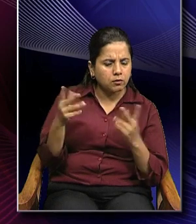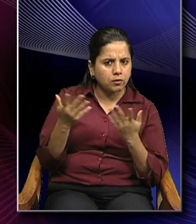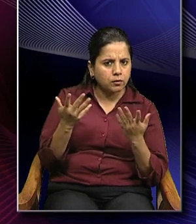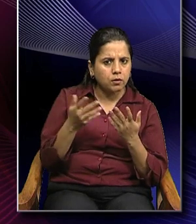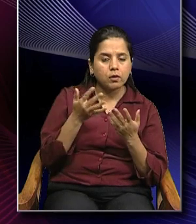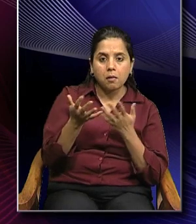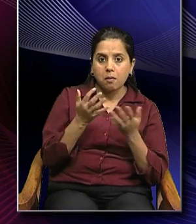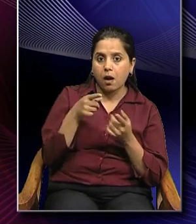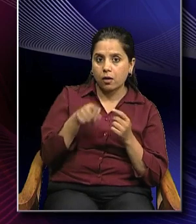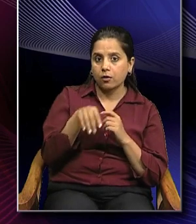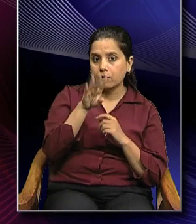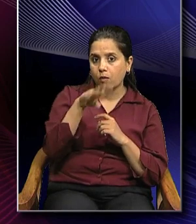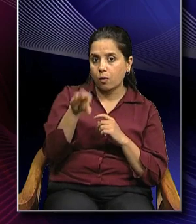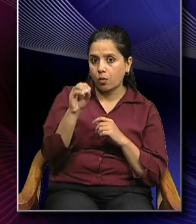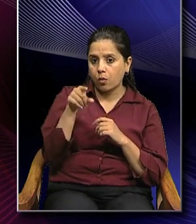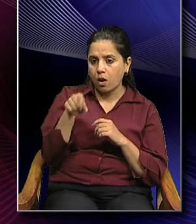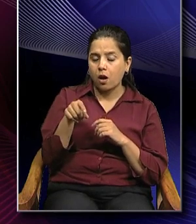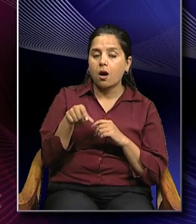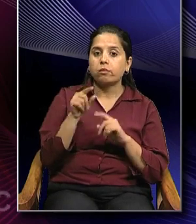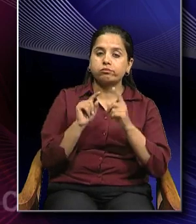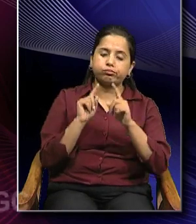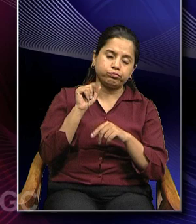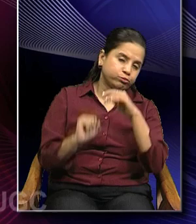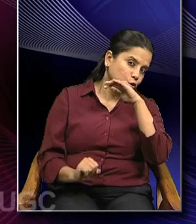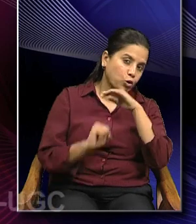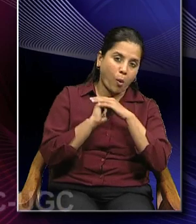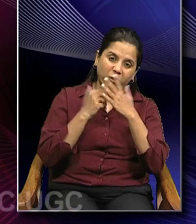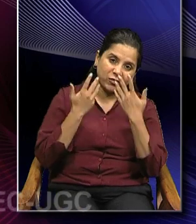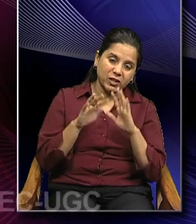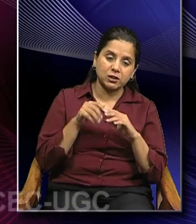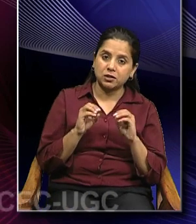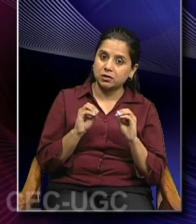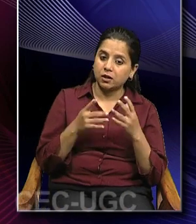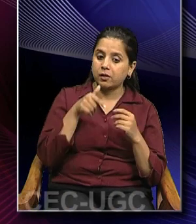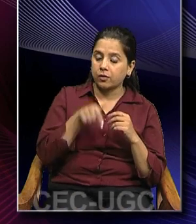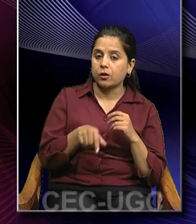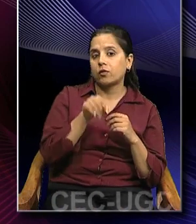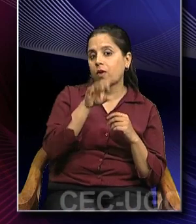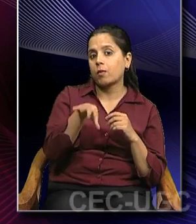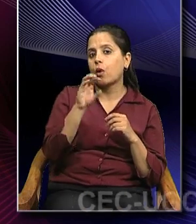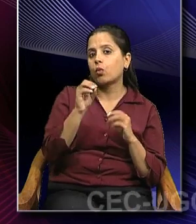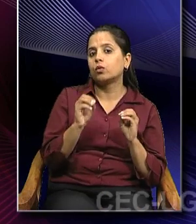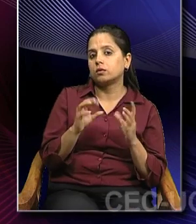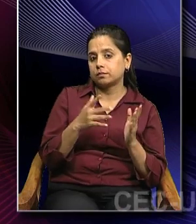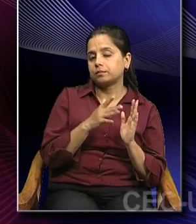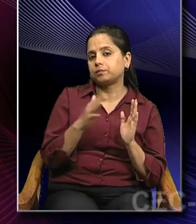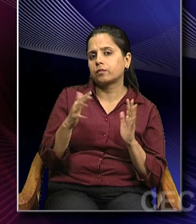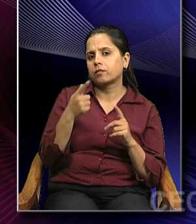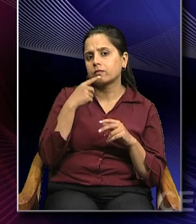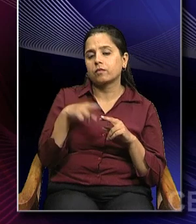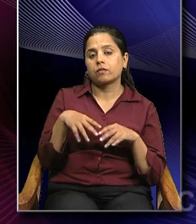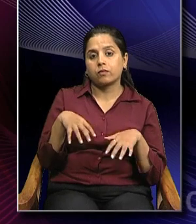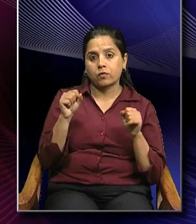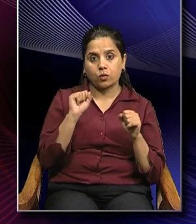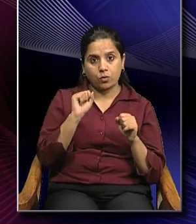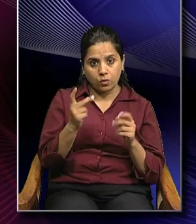marketing 4.0 reached at its peak, the beginning of marketing 5.0, or you can say the foundation stone